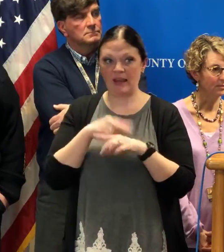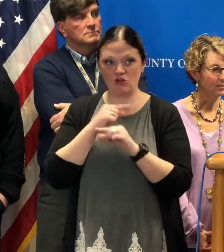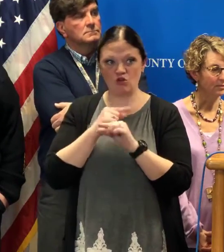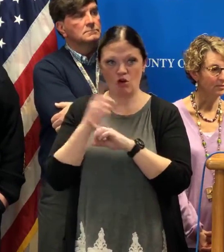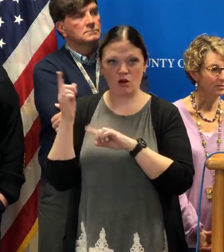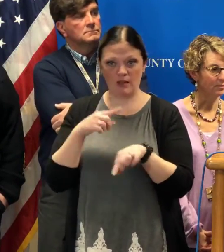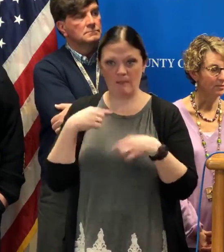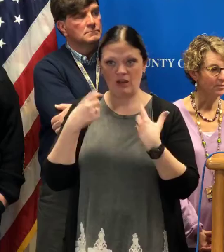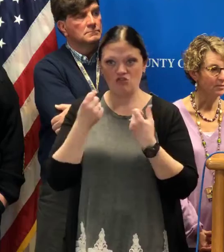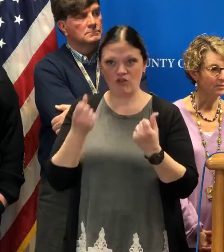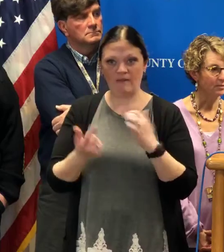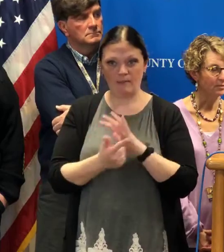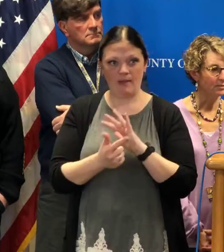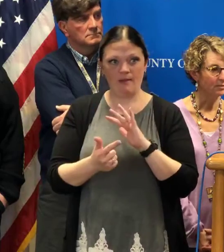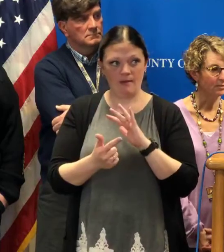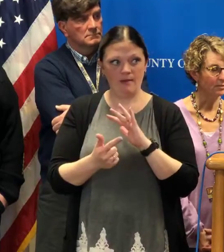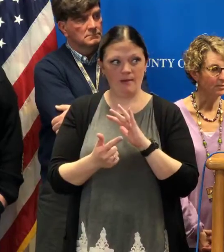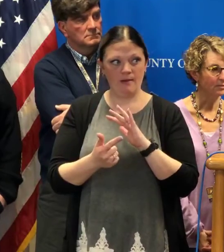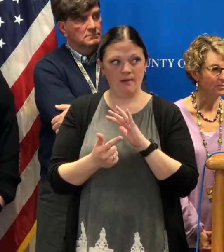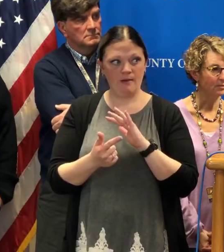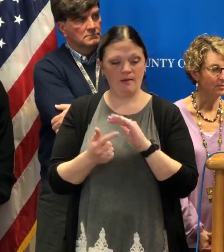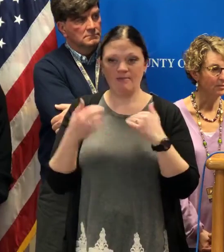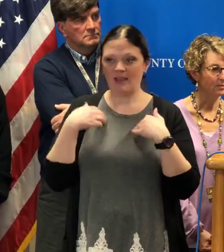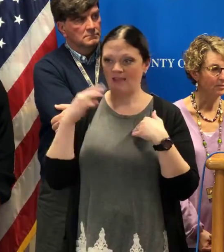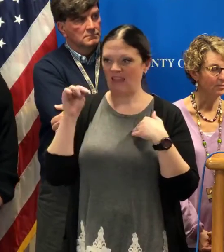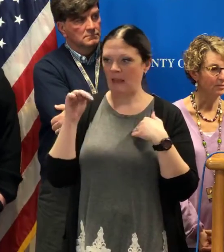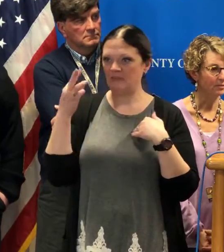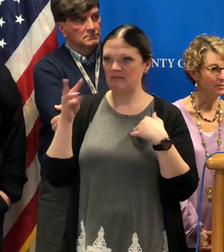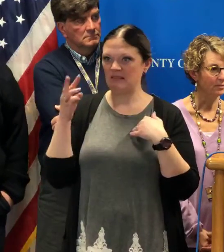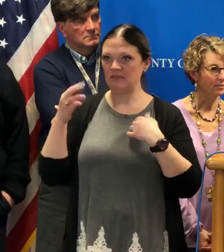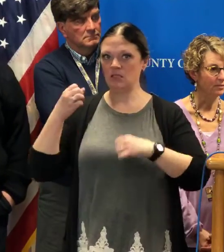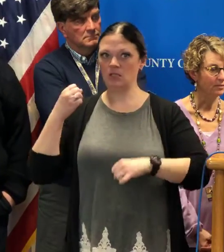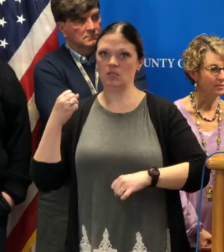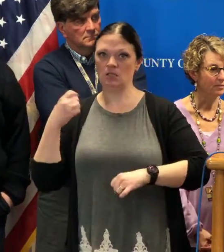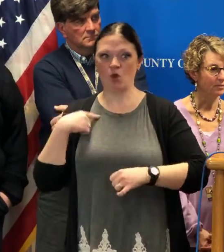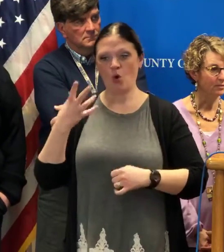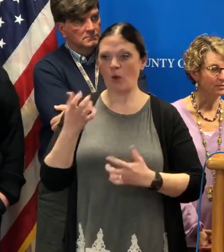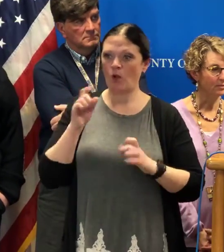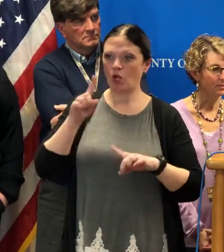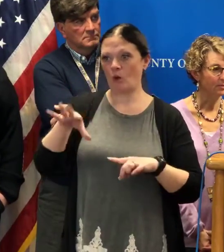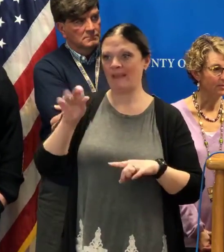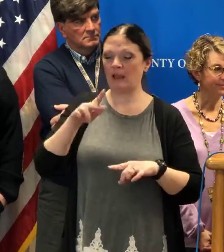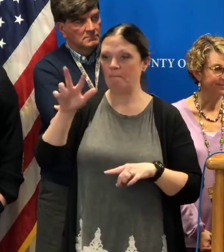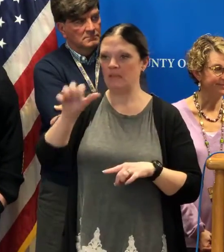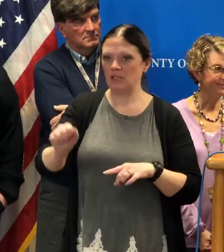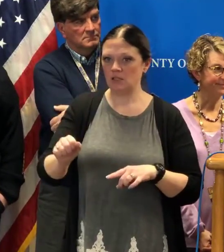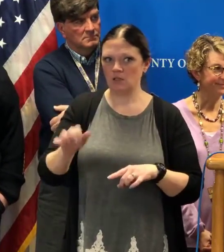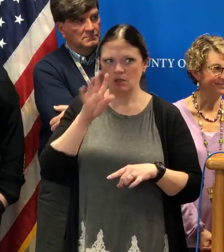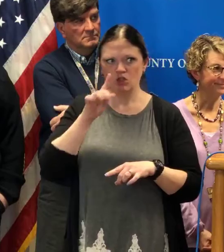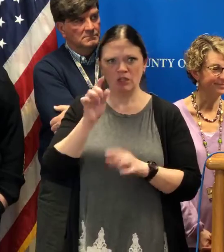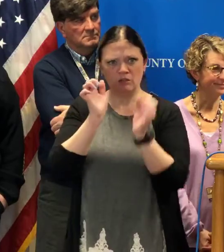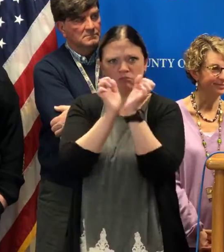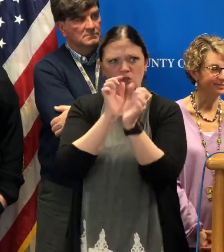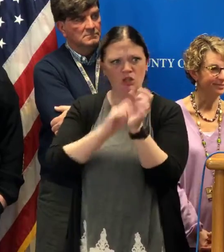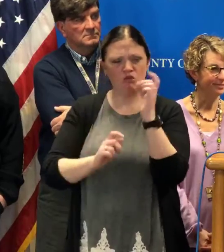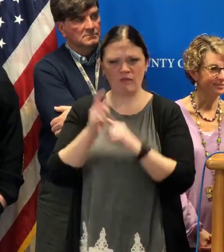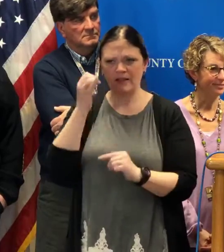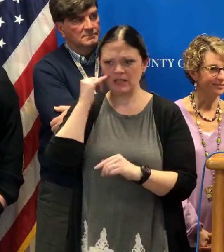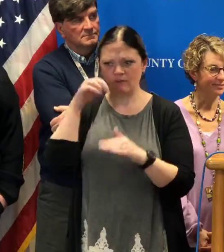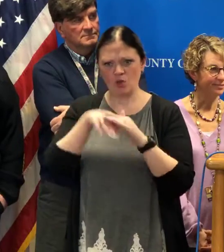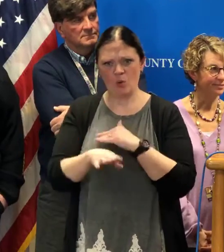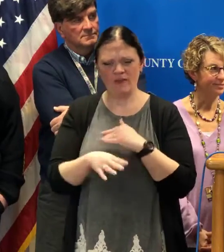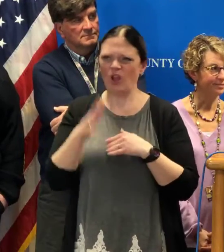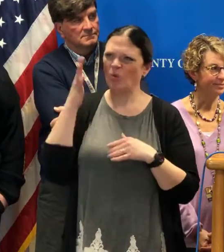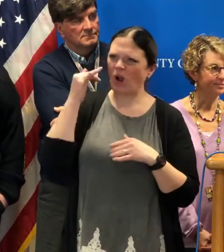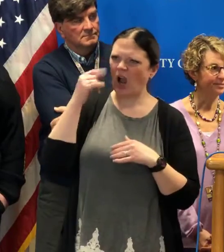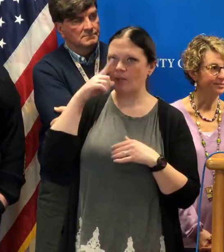was a driving ban, and there they were with the M16s, and people were saying, hey, I wanted to pick up the pizza. You're going to get arrested if you try to enter this location.